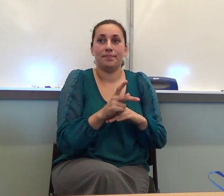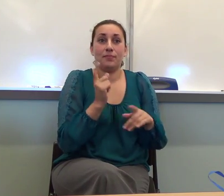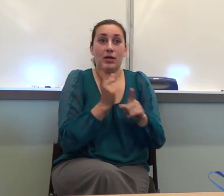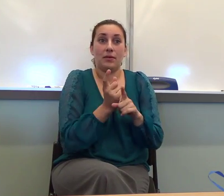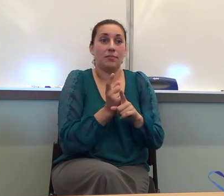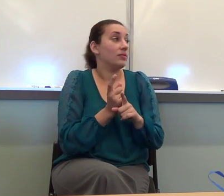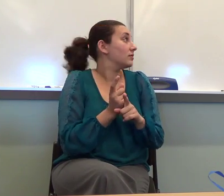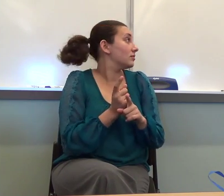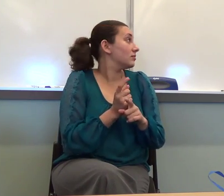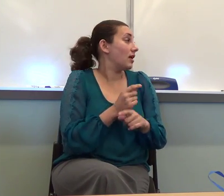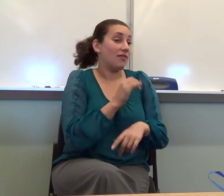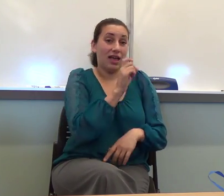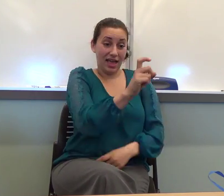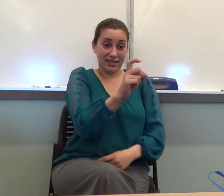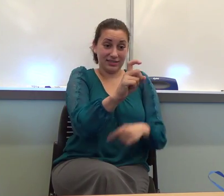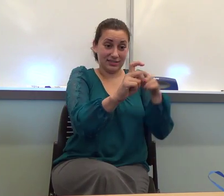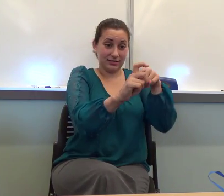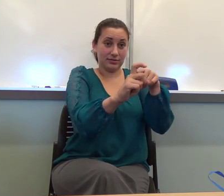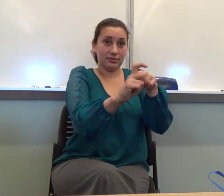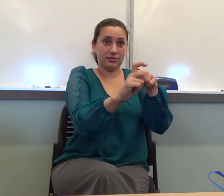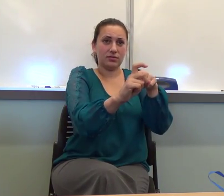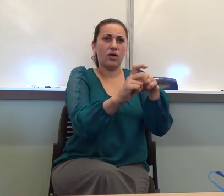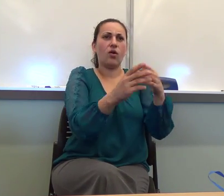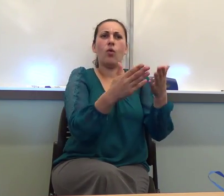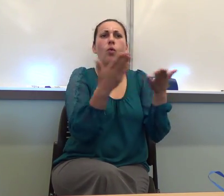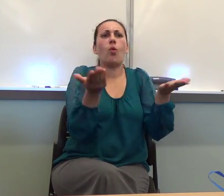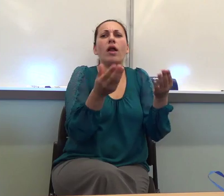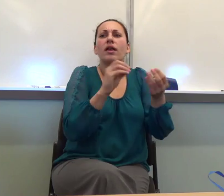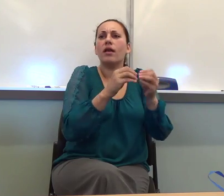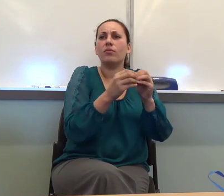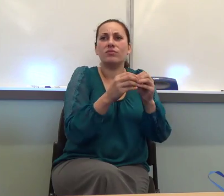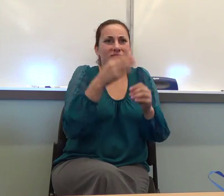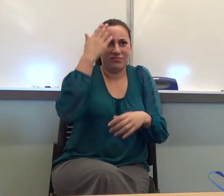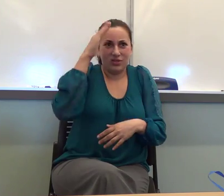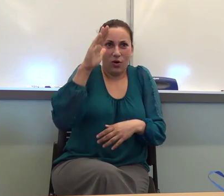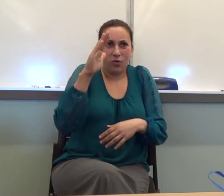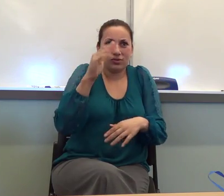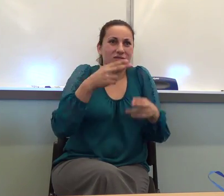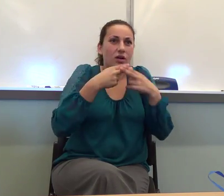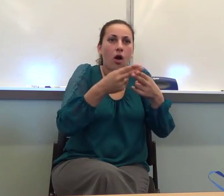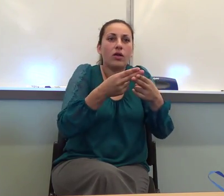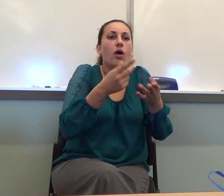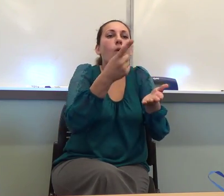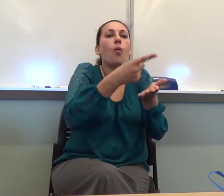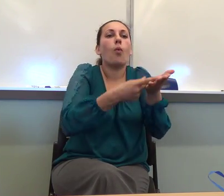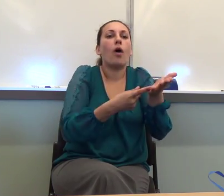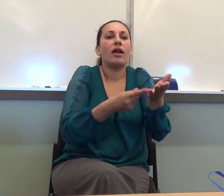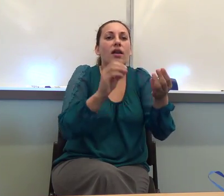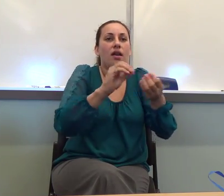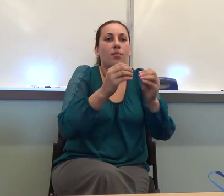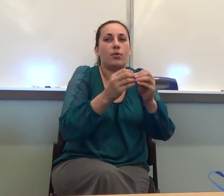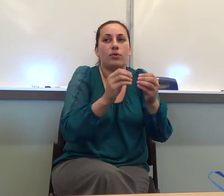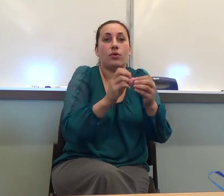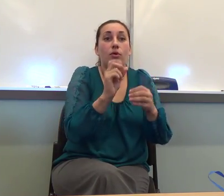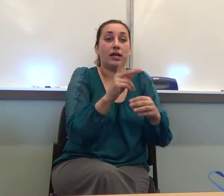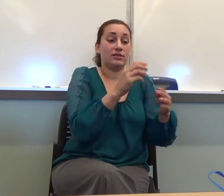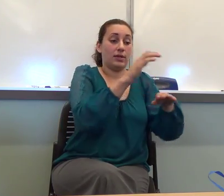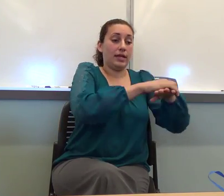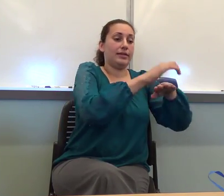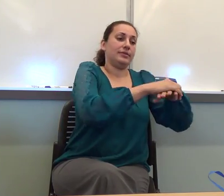If you called x what number, you don't know what it is, so call it what number. Put it in English, okay?